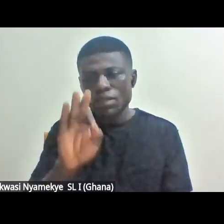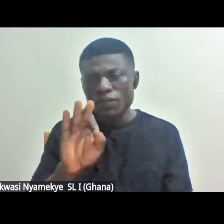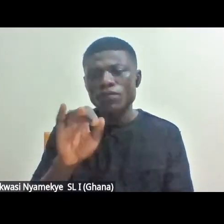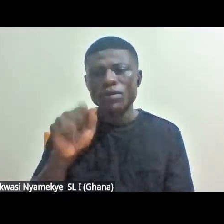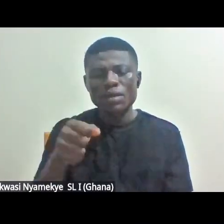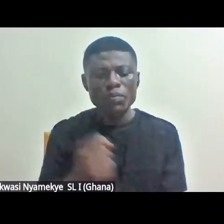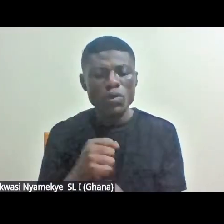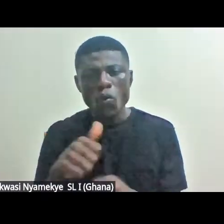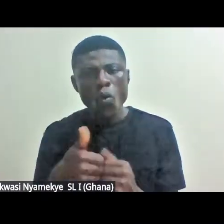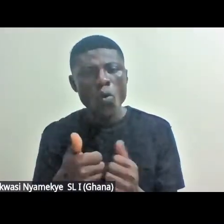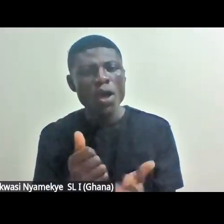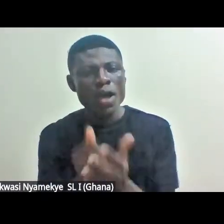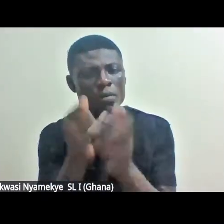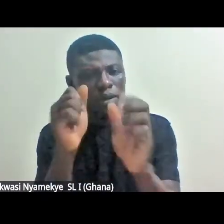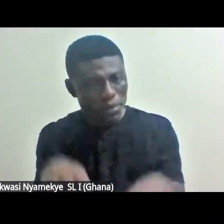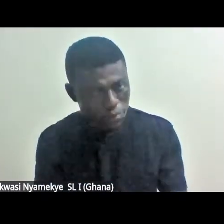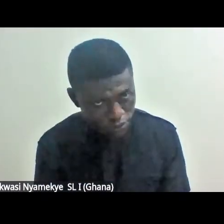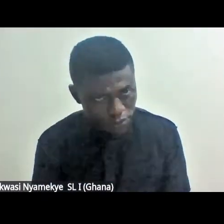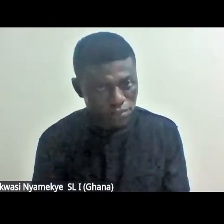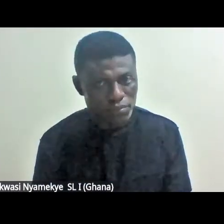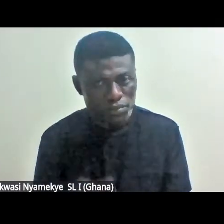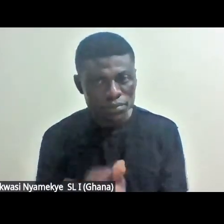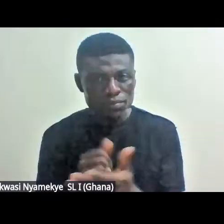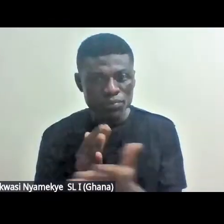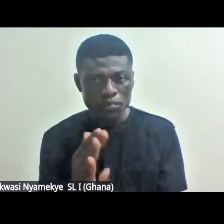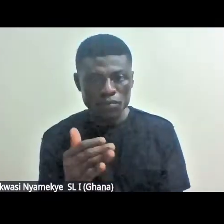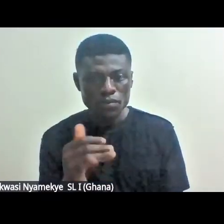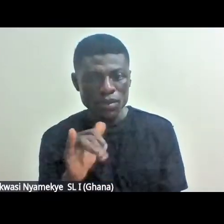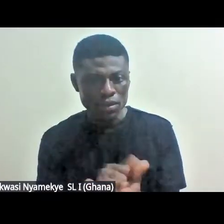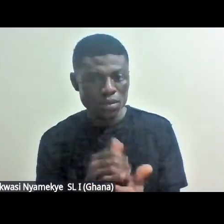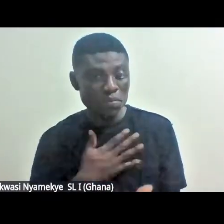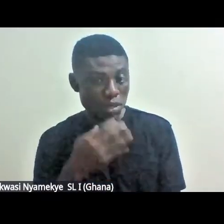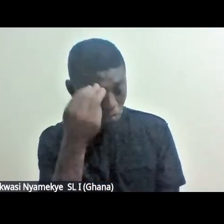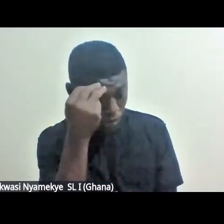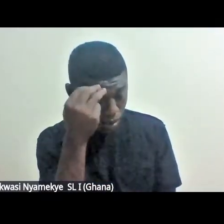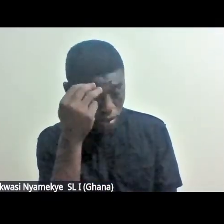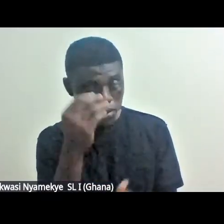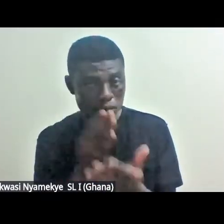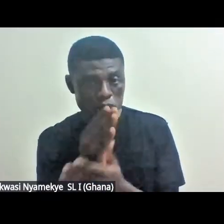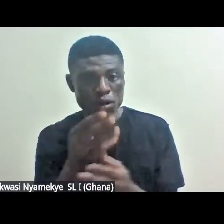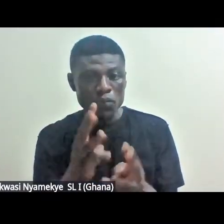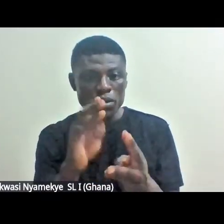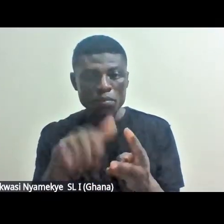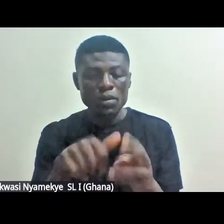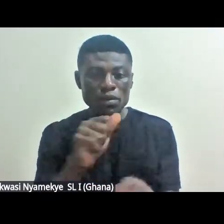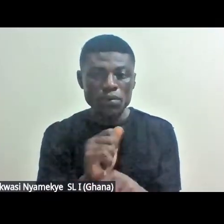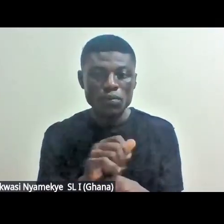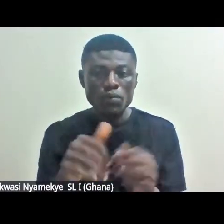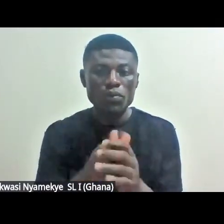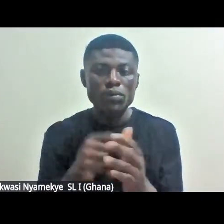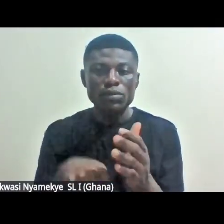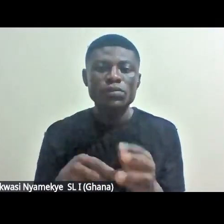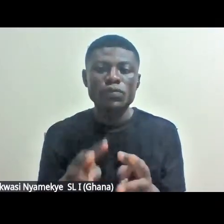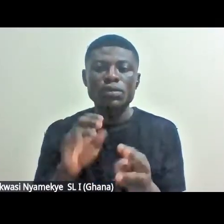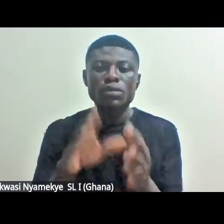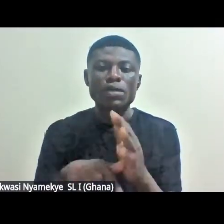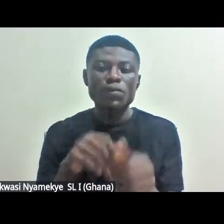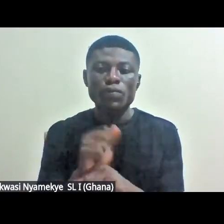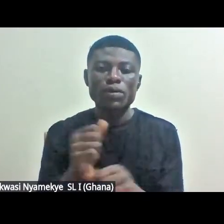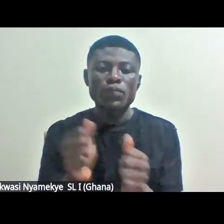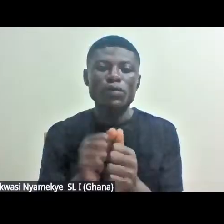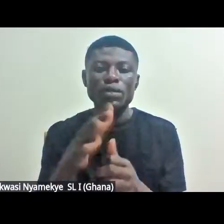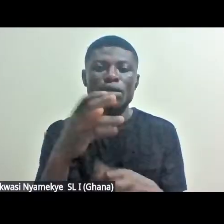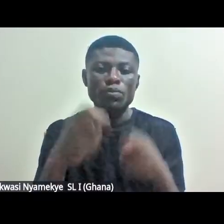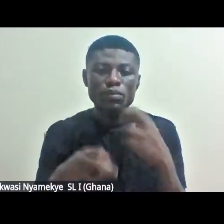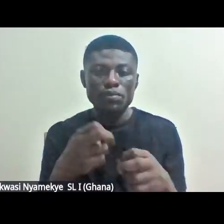them. That's the right, in my mind, that's the right way to do it, is let them discover if this solves our problems.